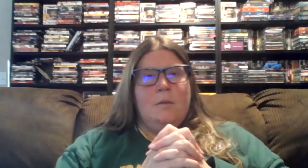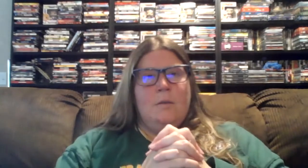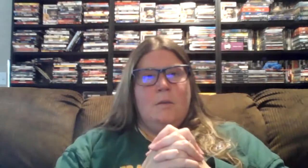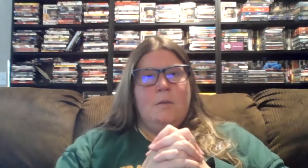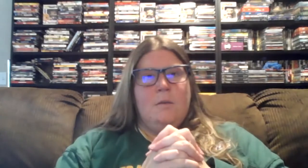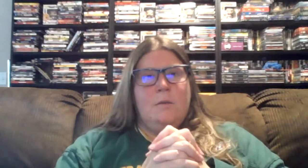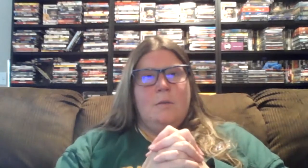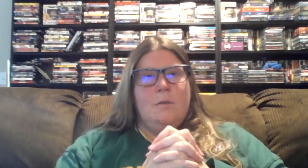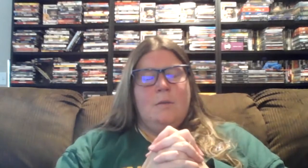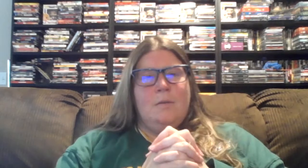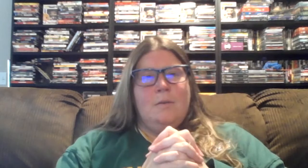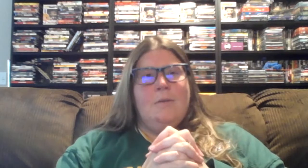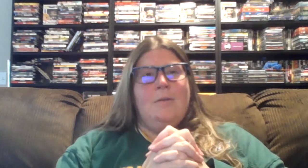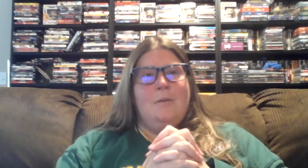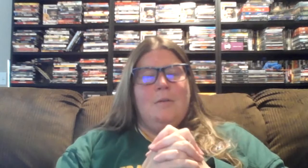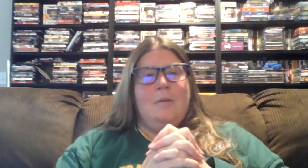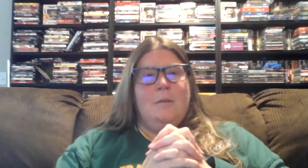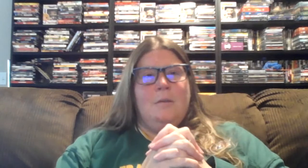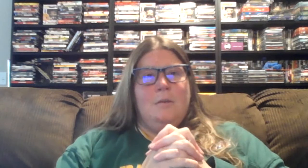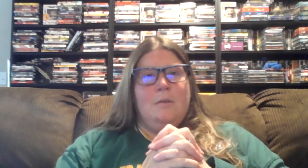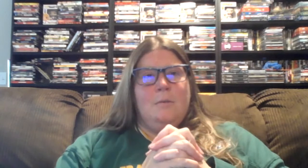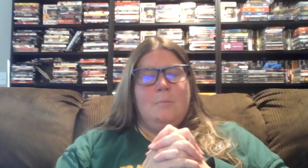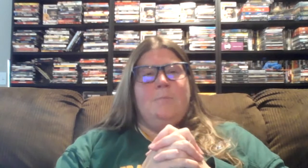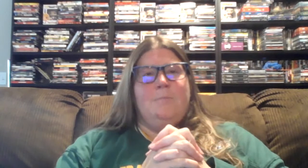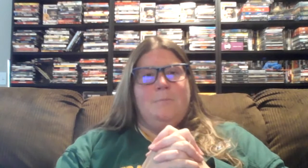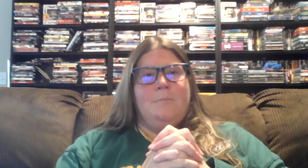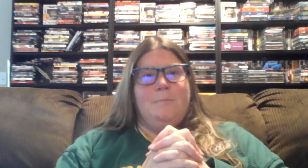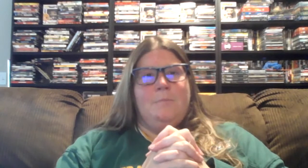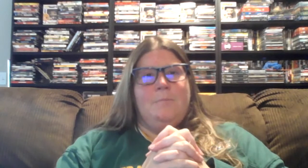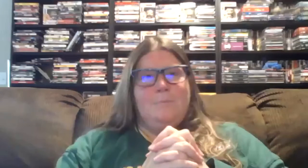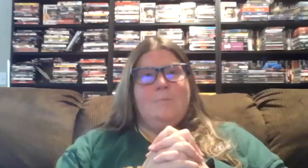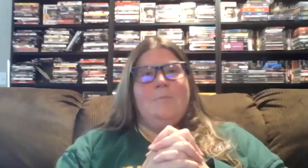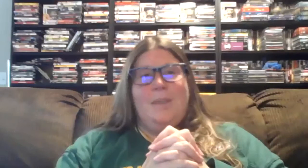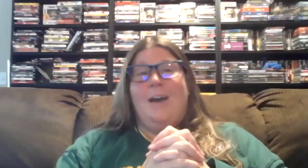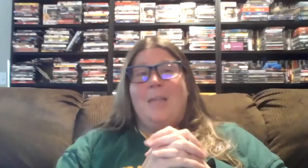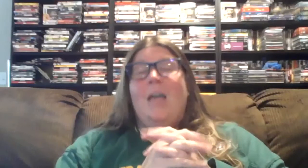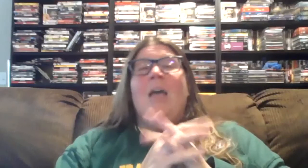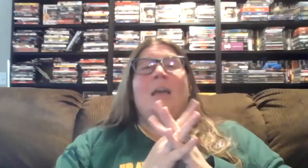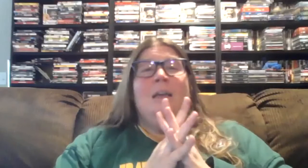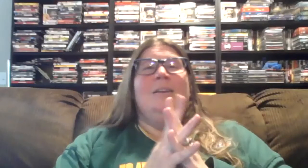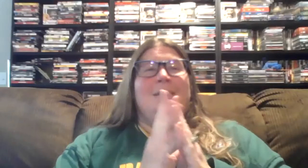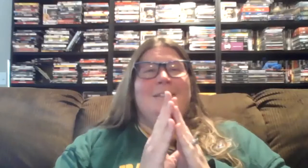got heated in their discussion. The facial expressions and their hand movements Yep. were so much different.